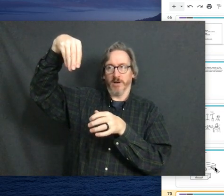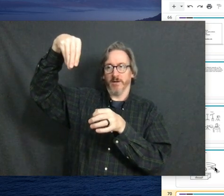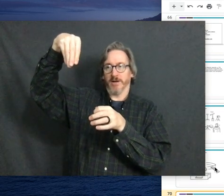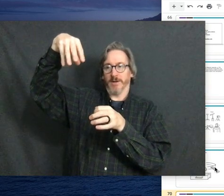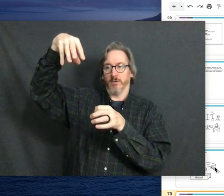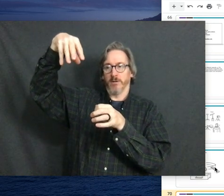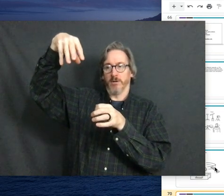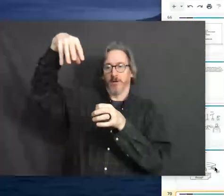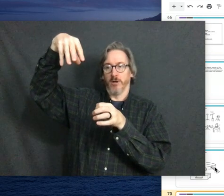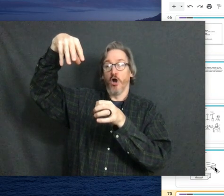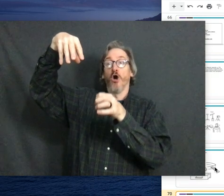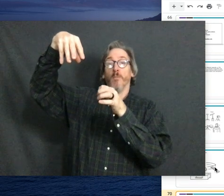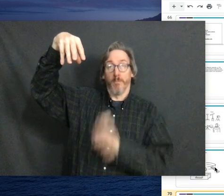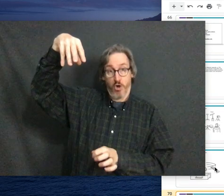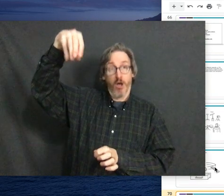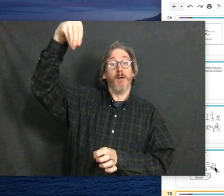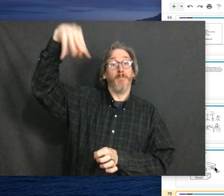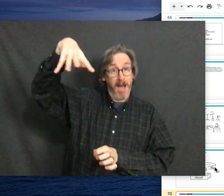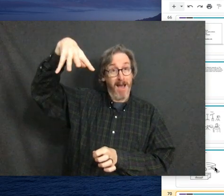Can't coordinate. Here we go.